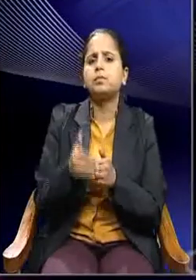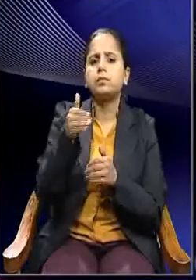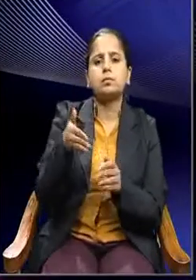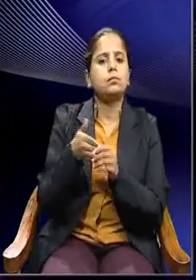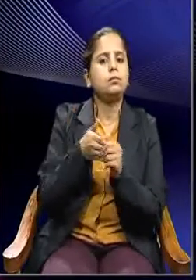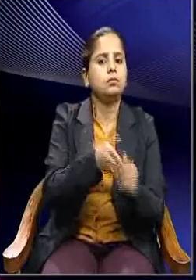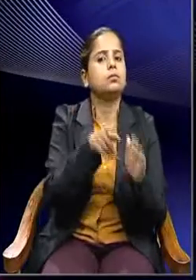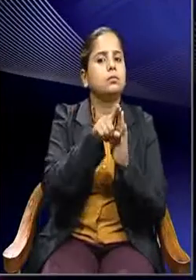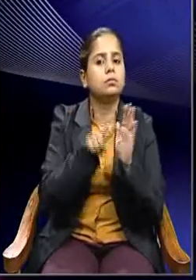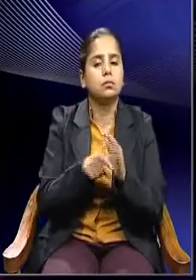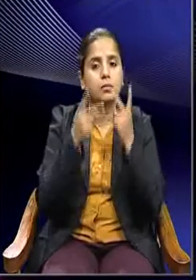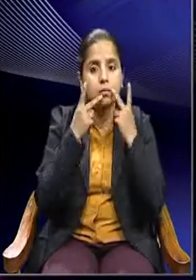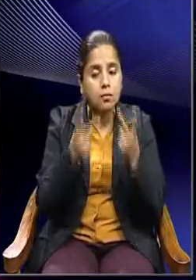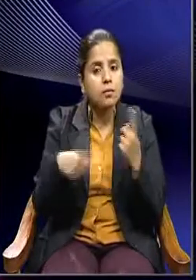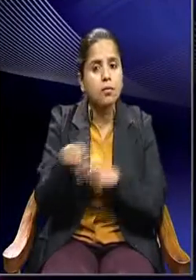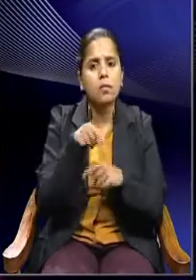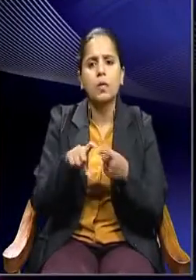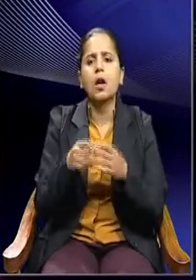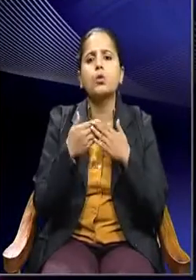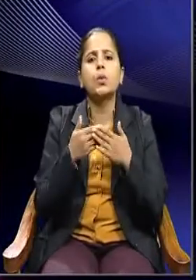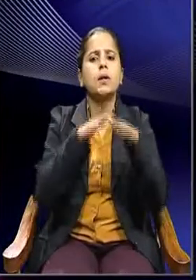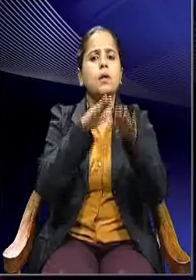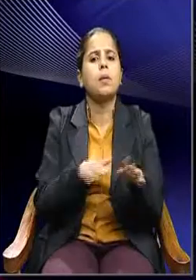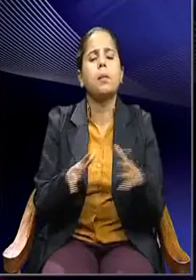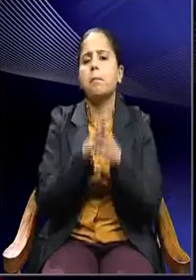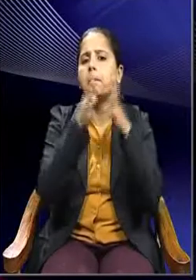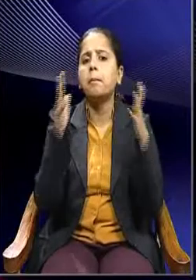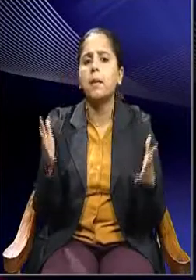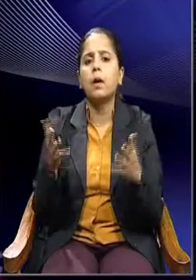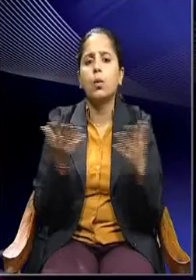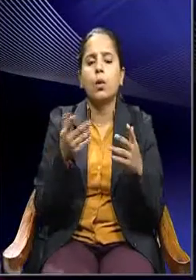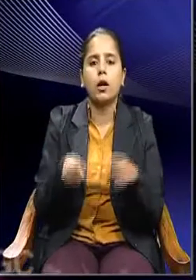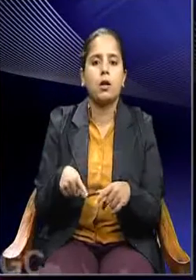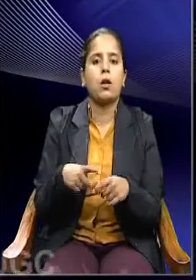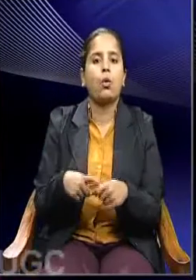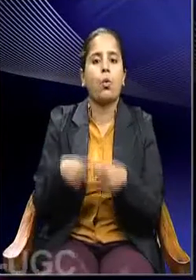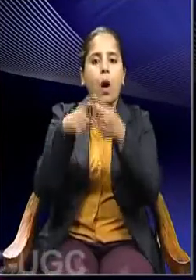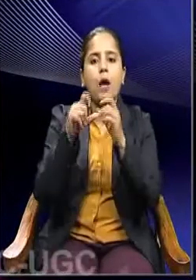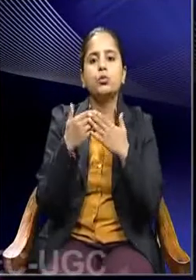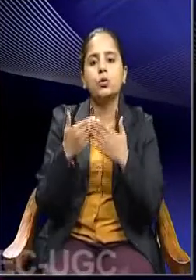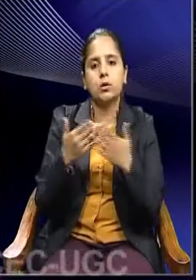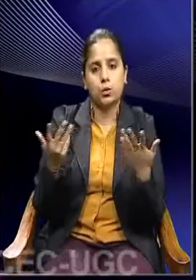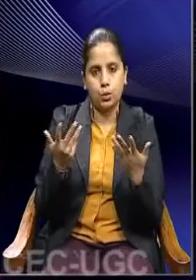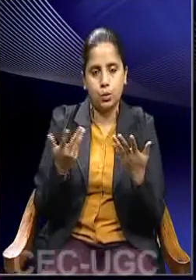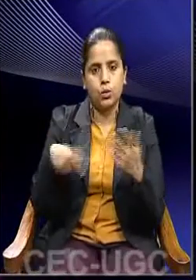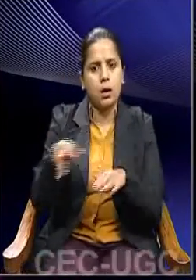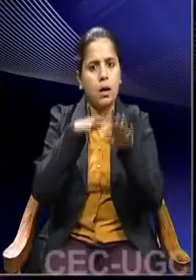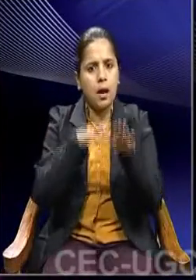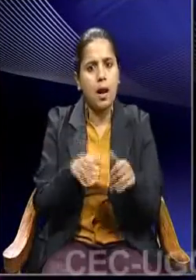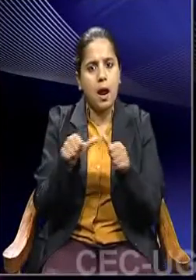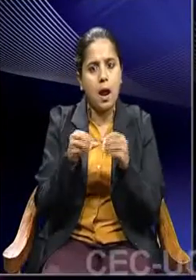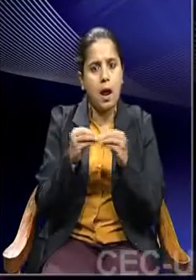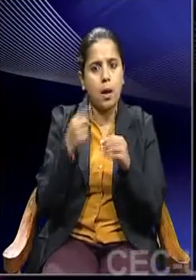principle says, and we quote, education depends largely on the qualifications. It depends on the ability